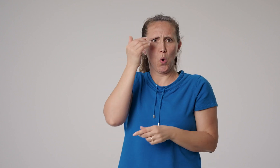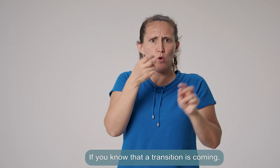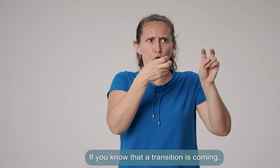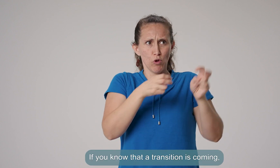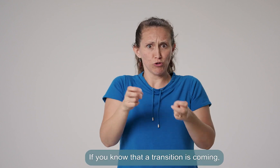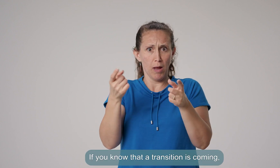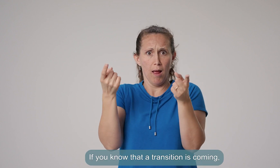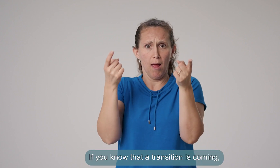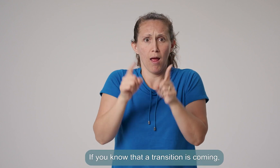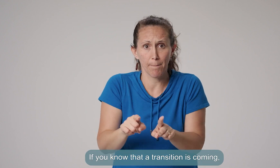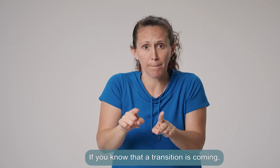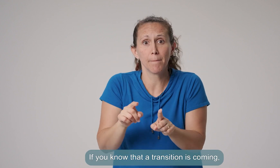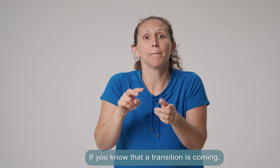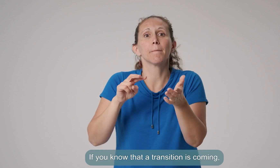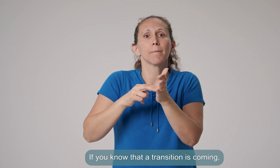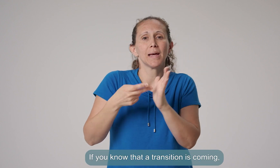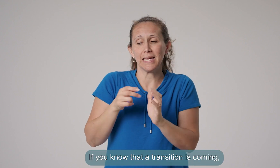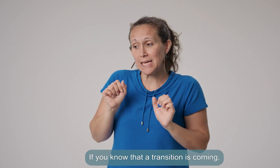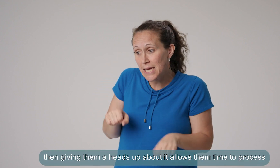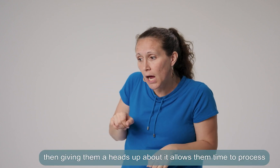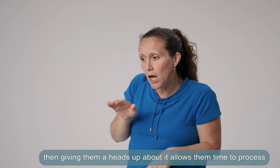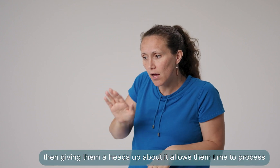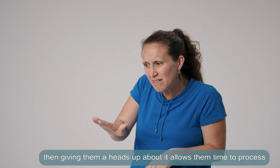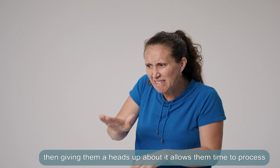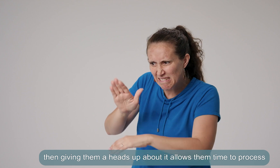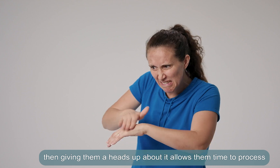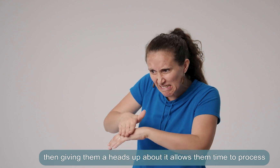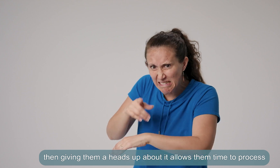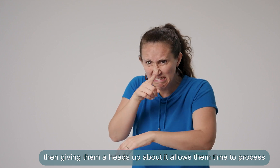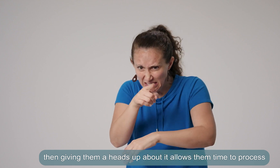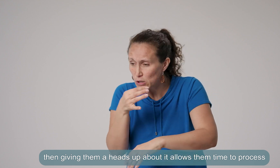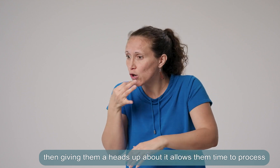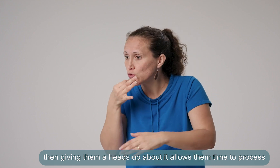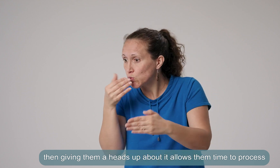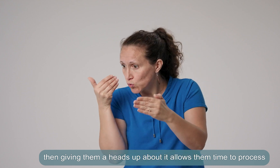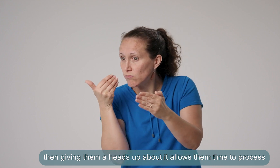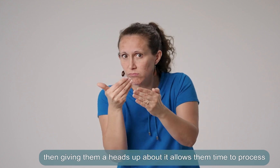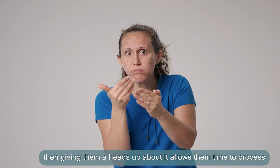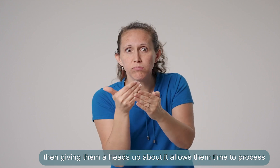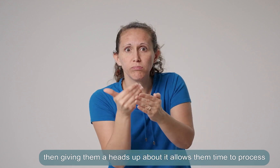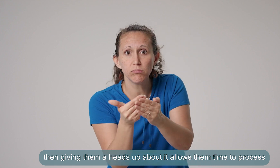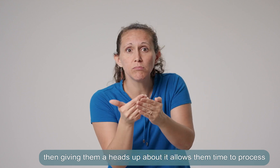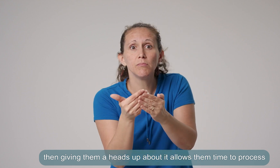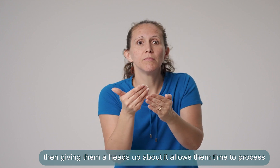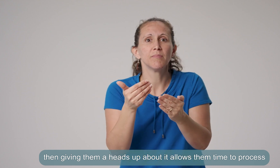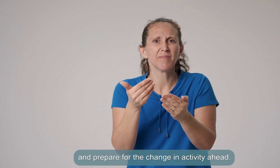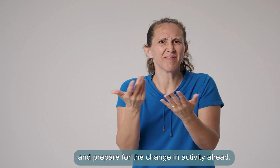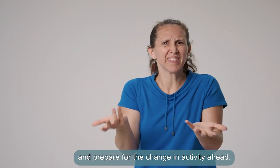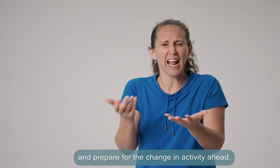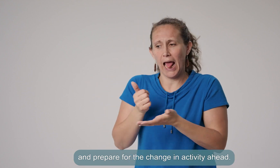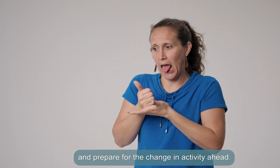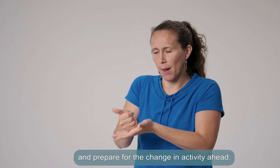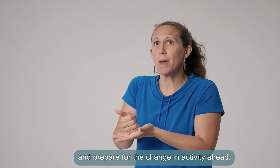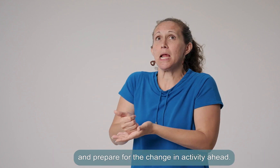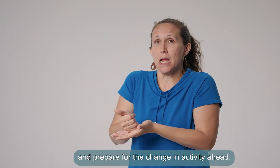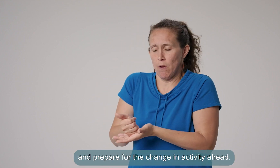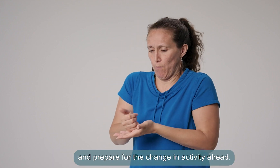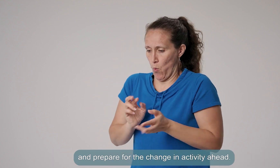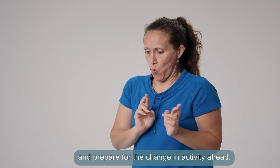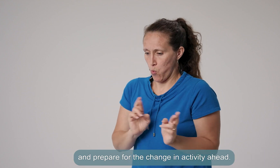If you know that a transition is coming, then giving them a heads up about it allows them time to process and prepare for the change in